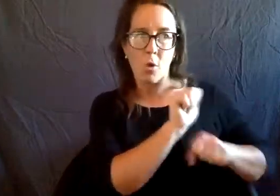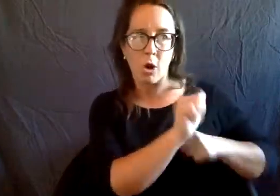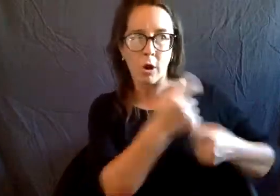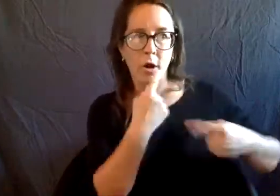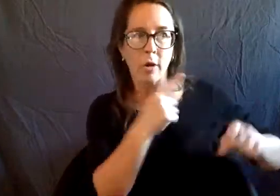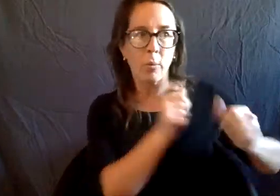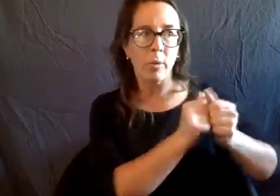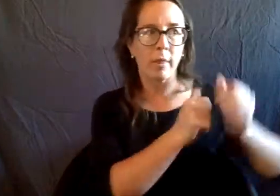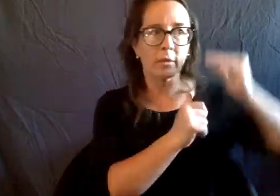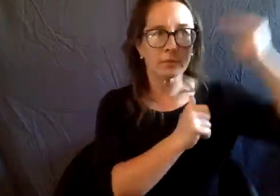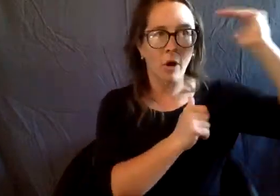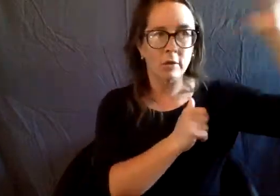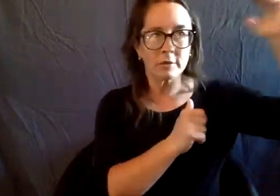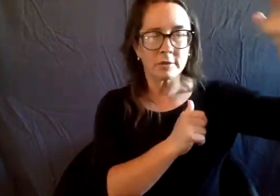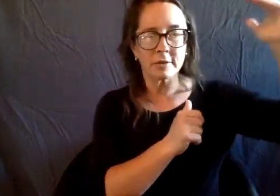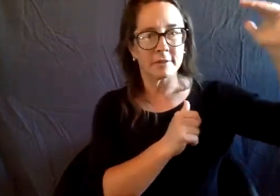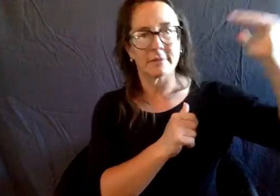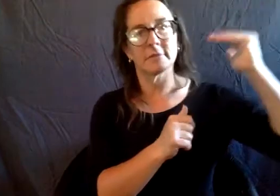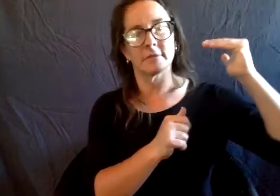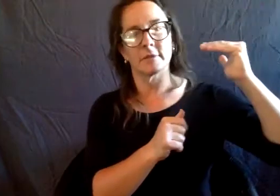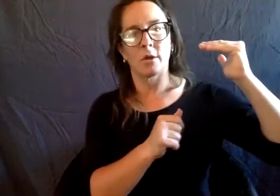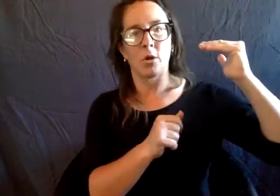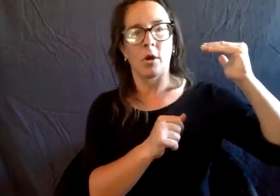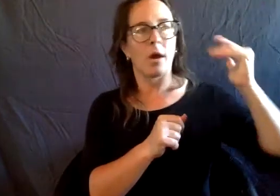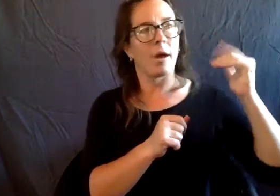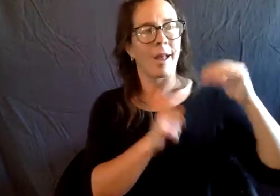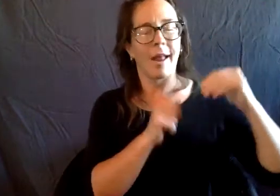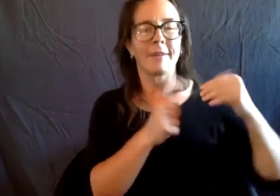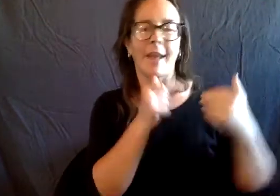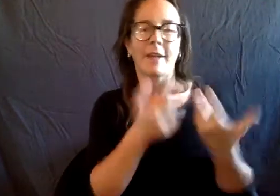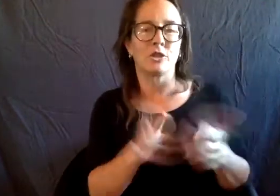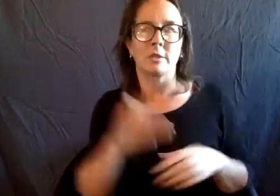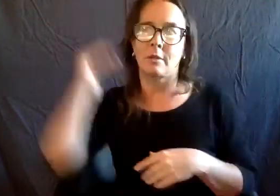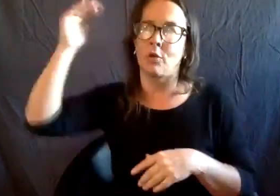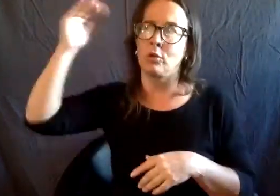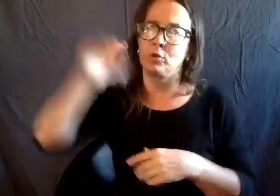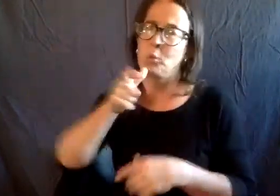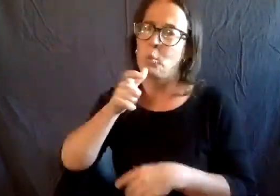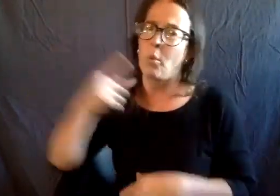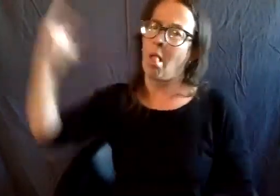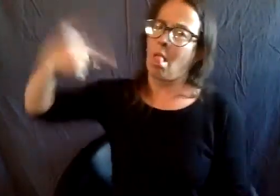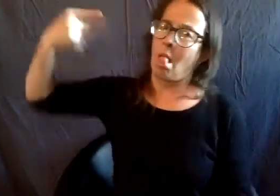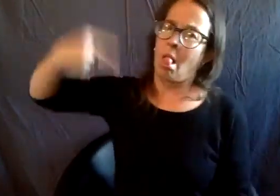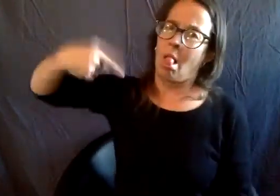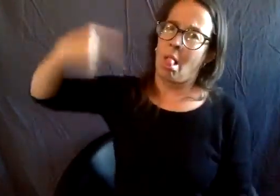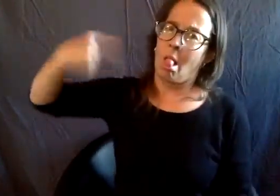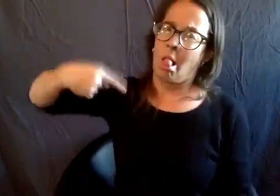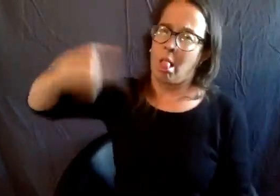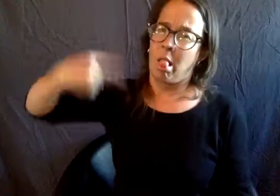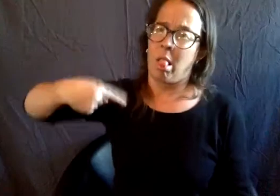I can work with adults that aren't going to shake their finger at me and tell me how dare I not do something, or how dare I do